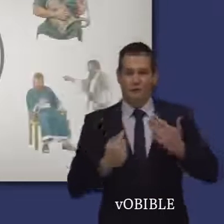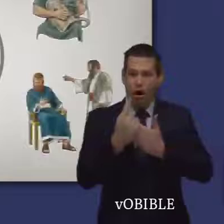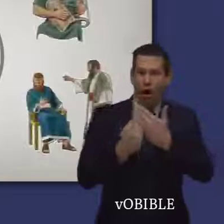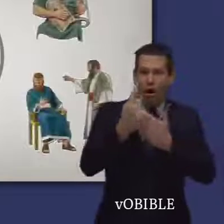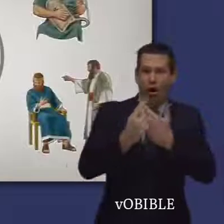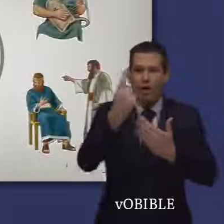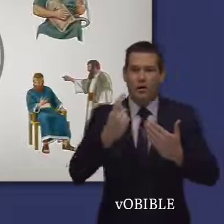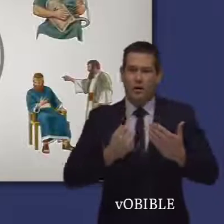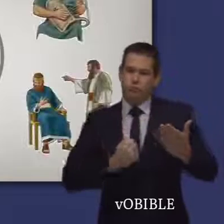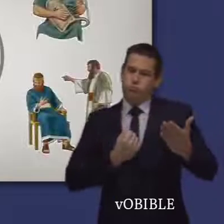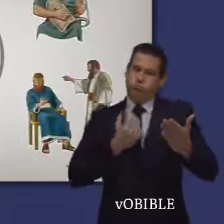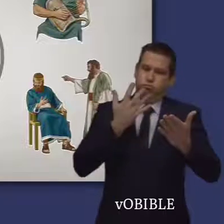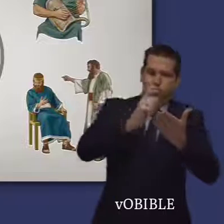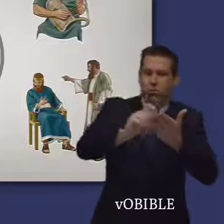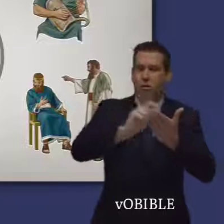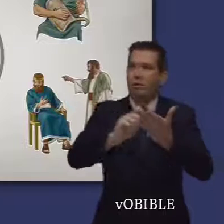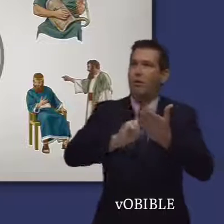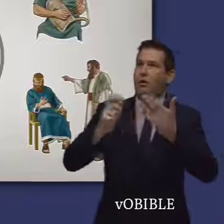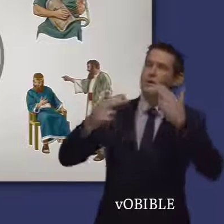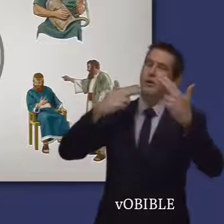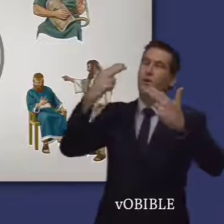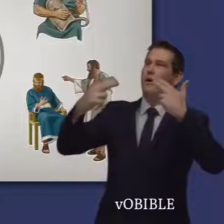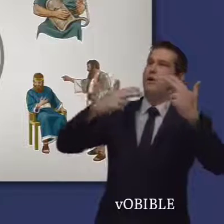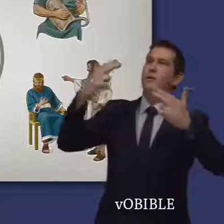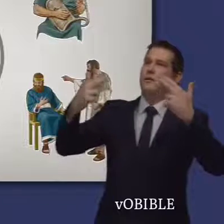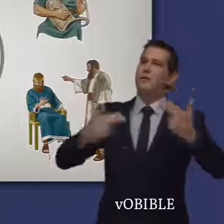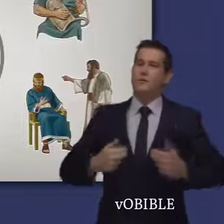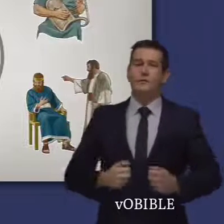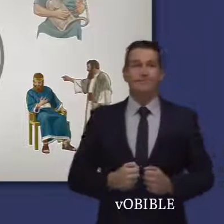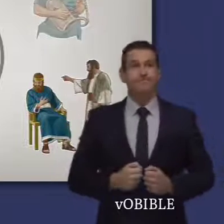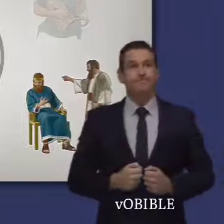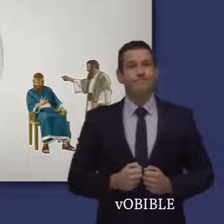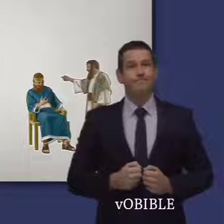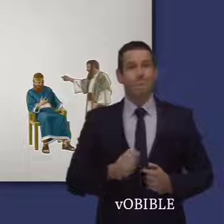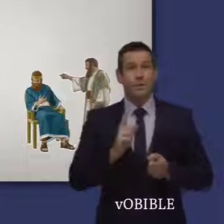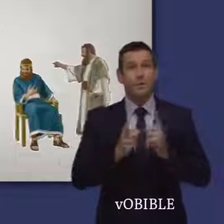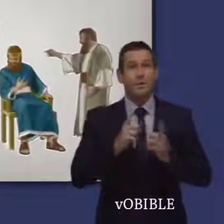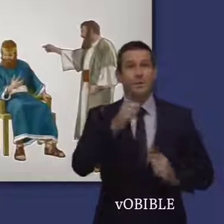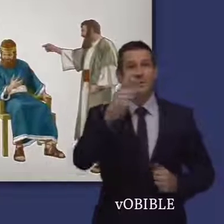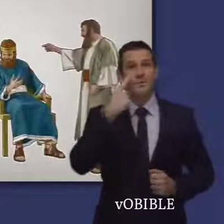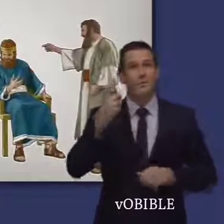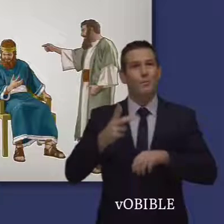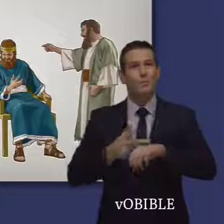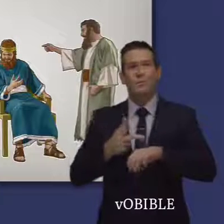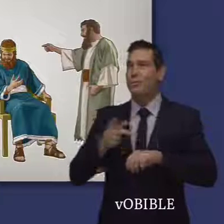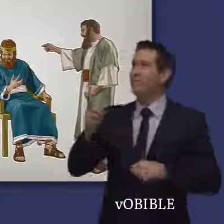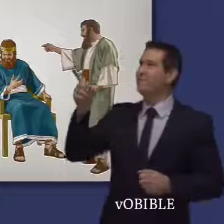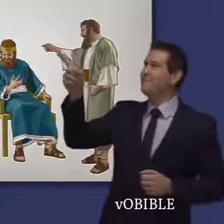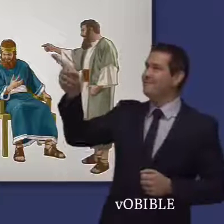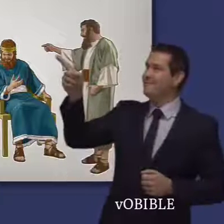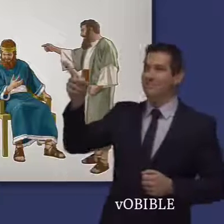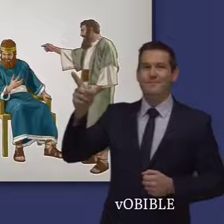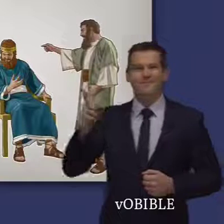in David's life provided the background for many of the Psalms. The headings, or superscriptions, found at